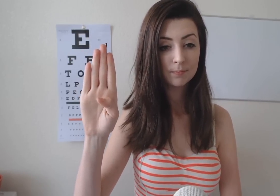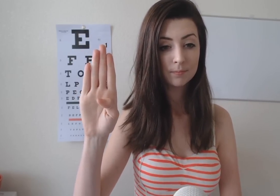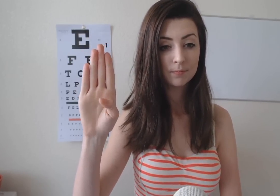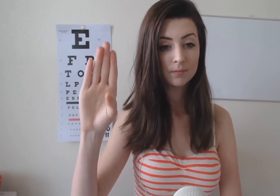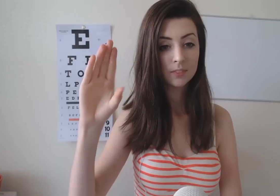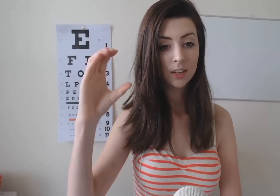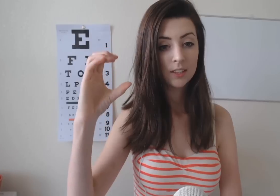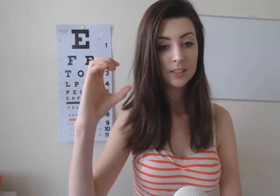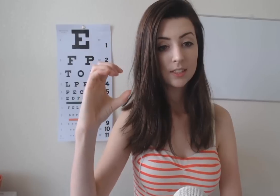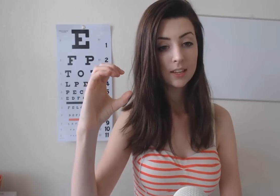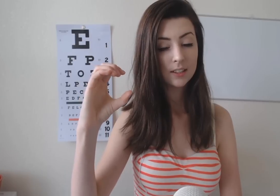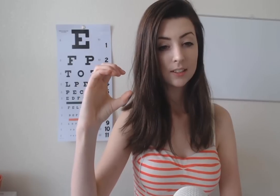C,